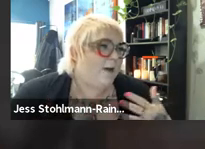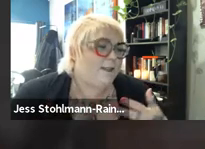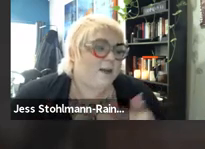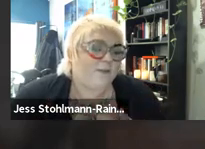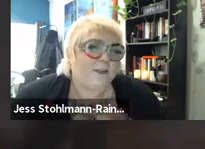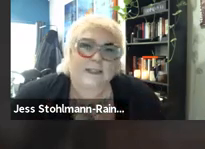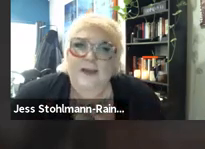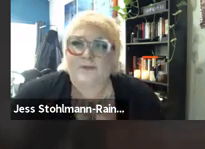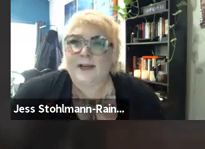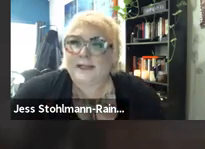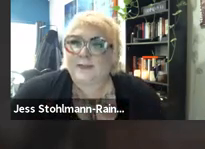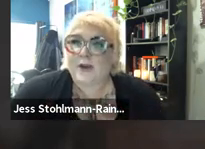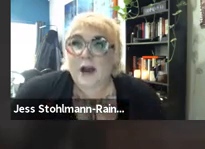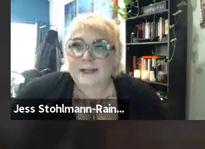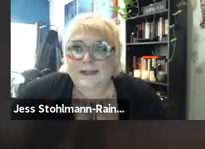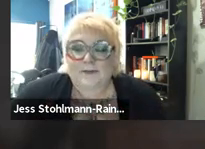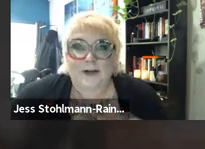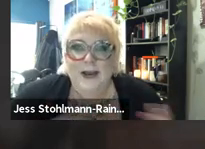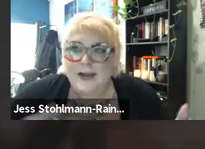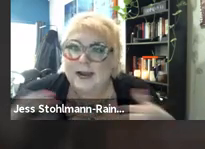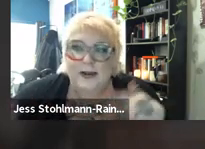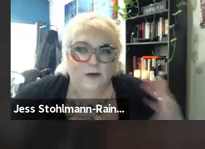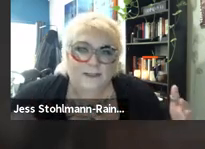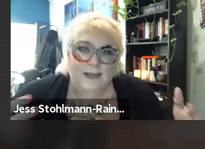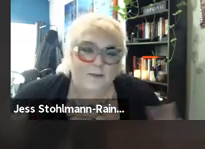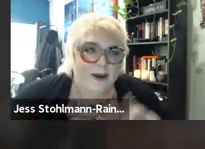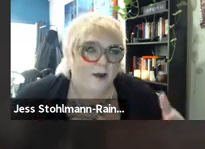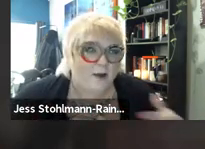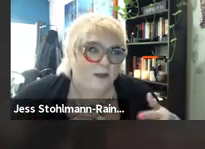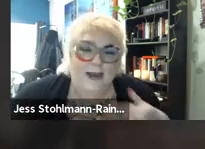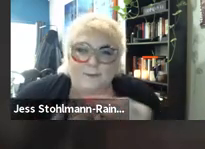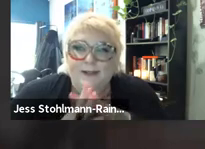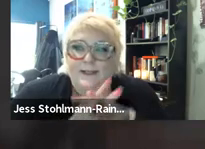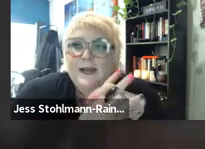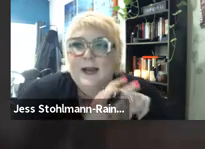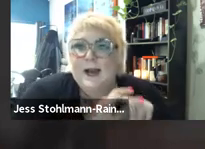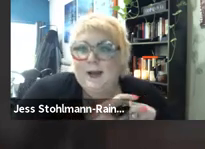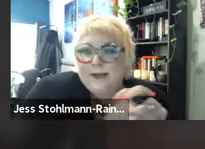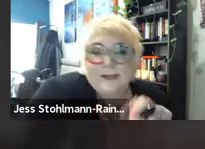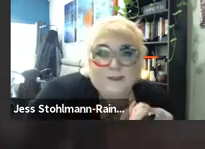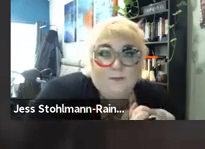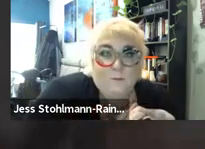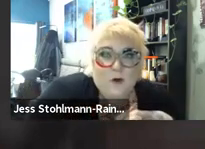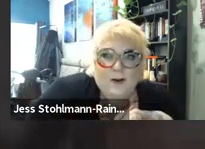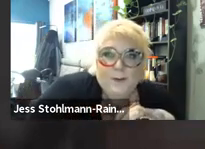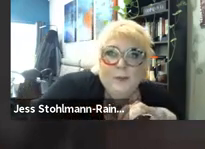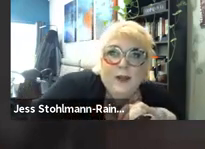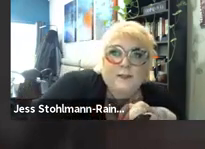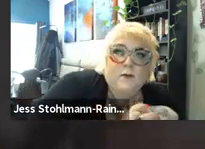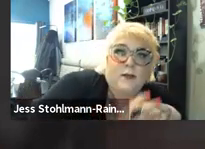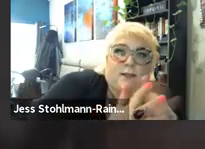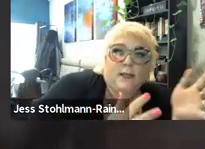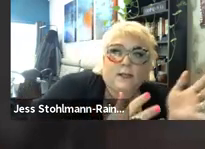uh it's helpful to just give some context for 988 and what's coming and what's happened um in this framework